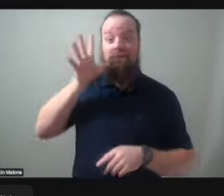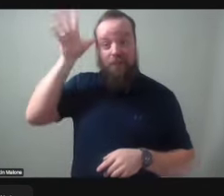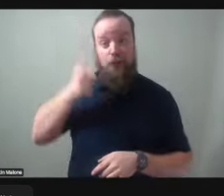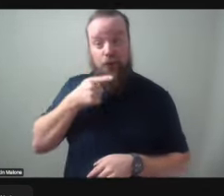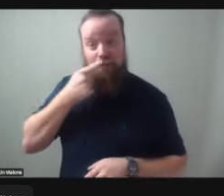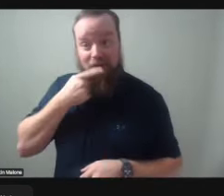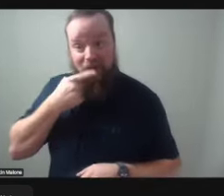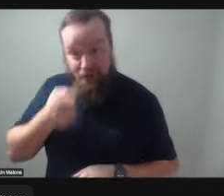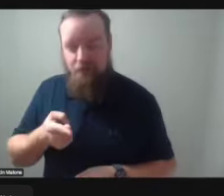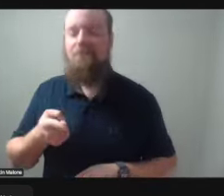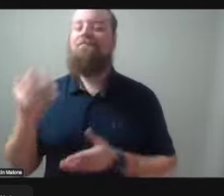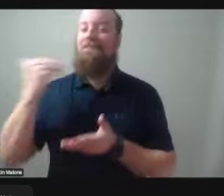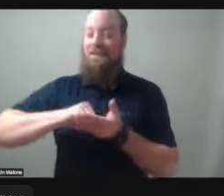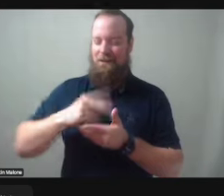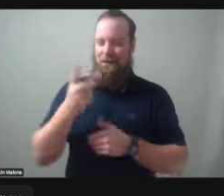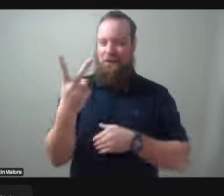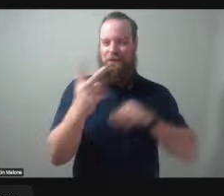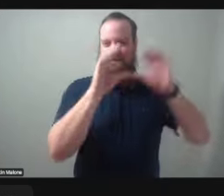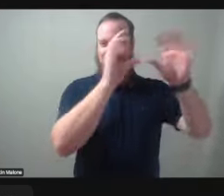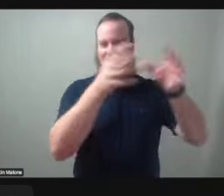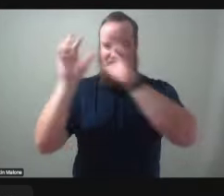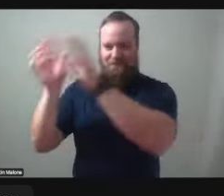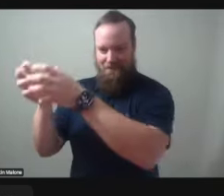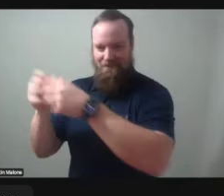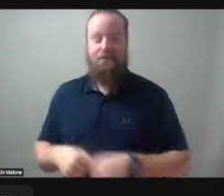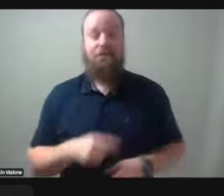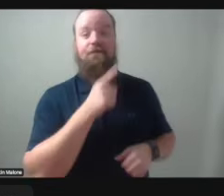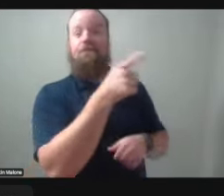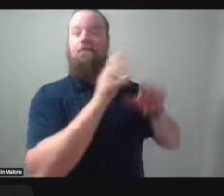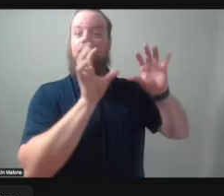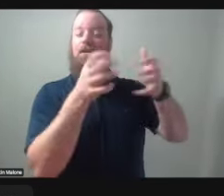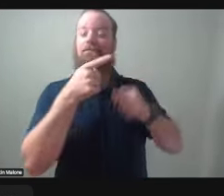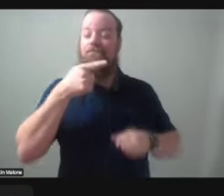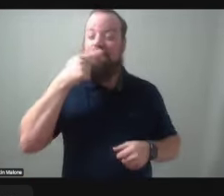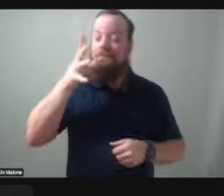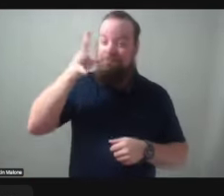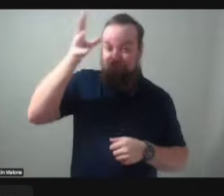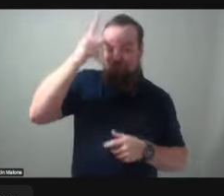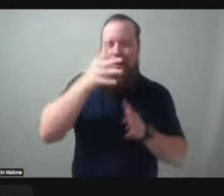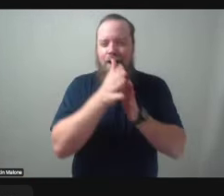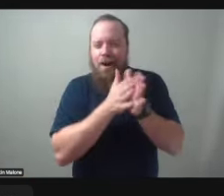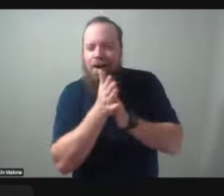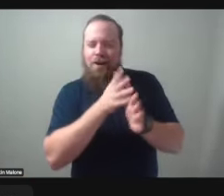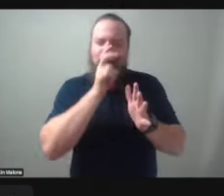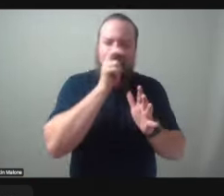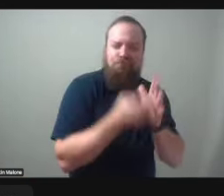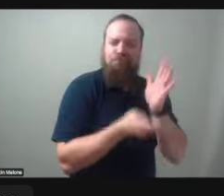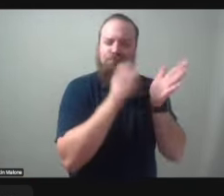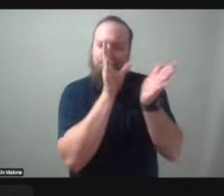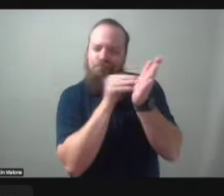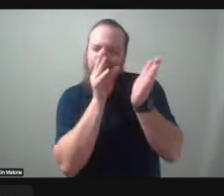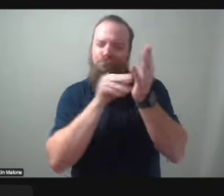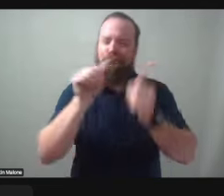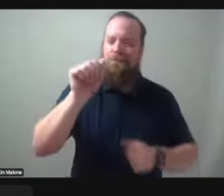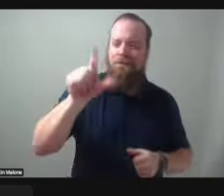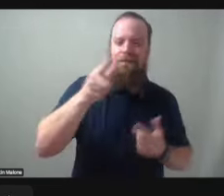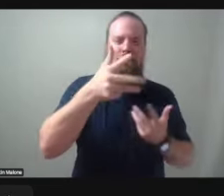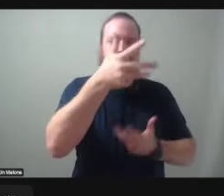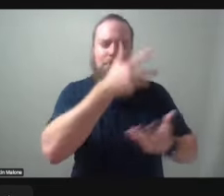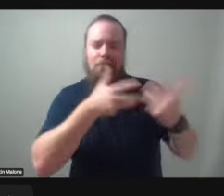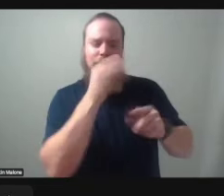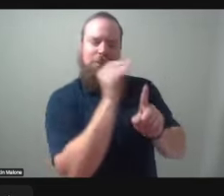showed the marginal hearing way of life, and a priority on spoken